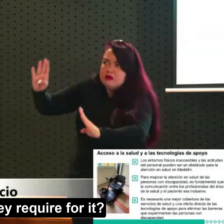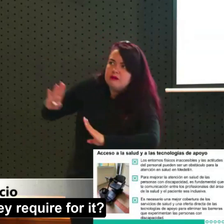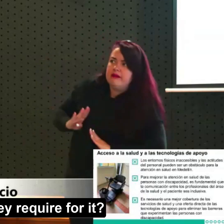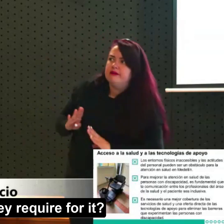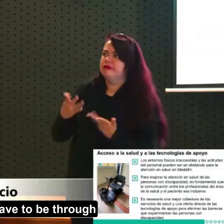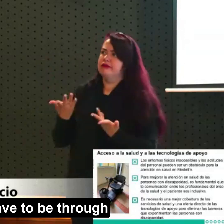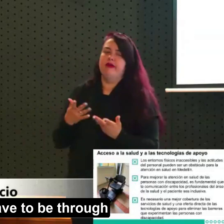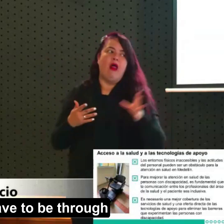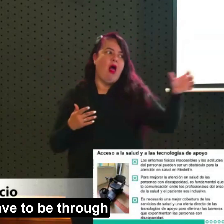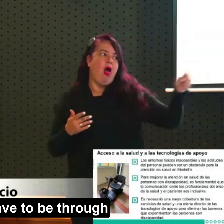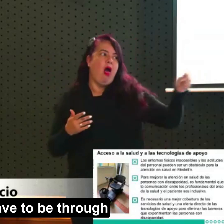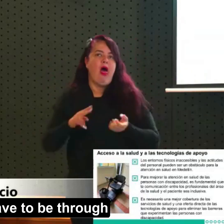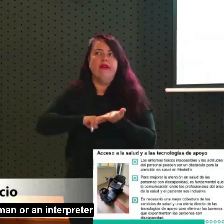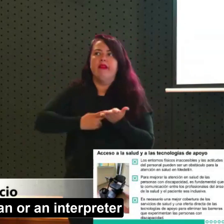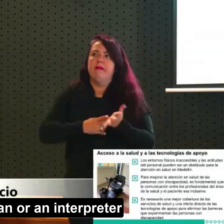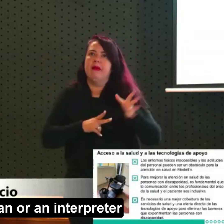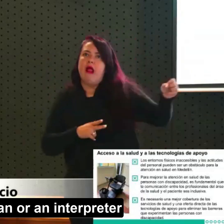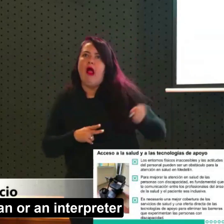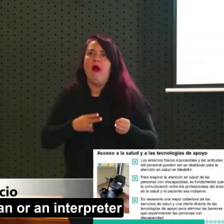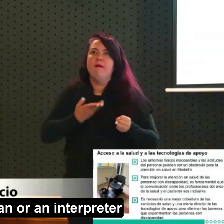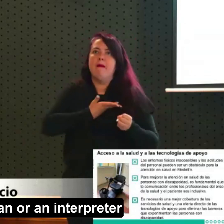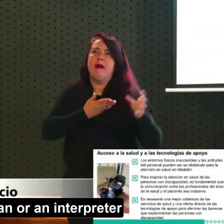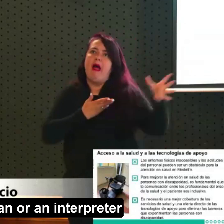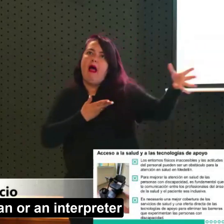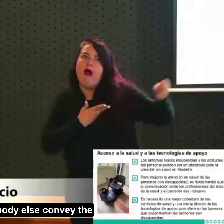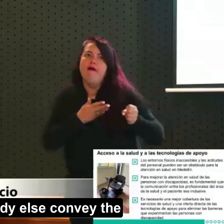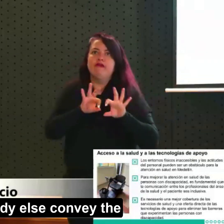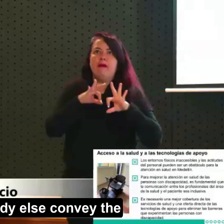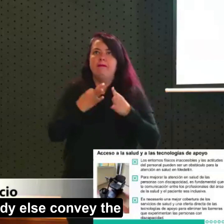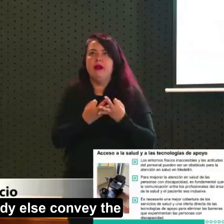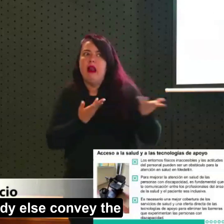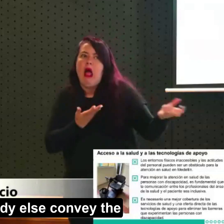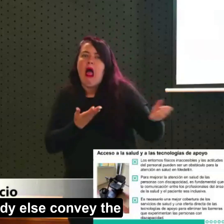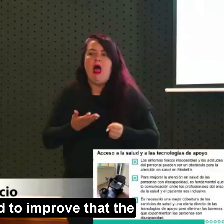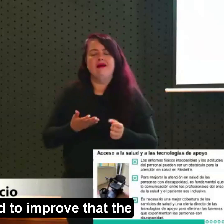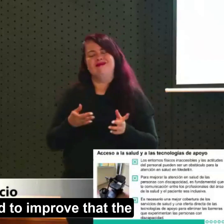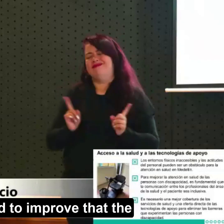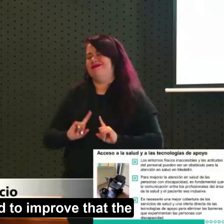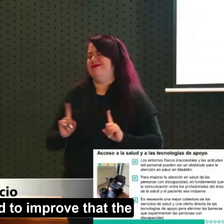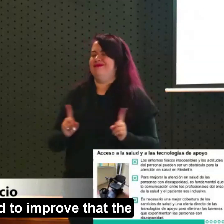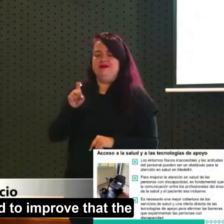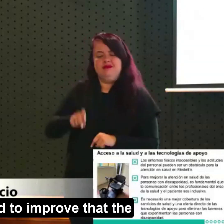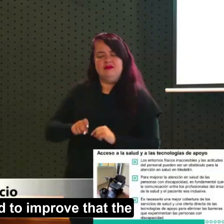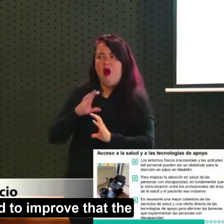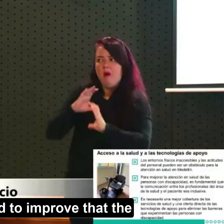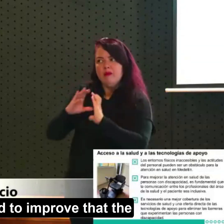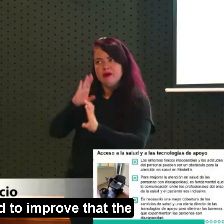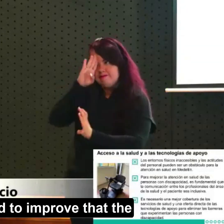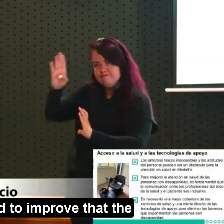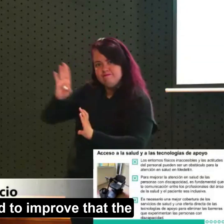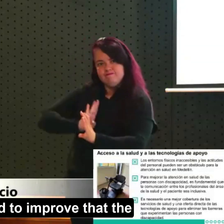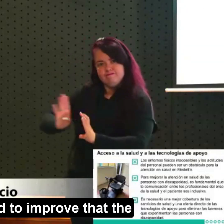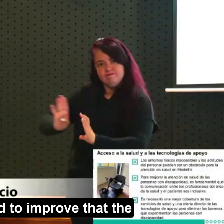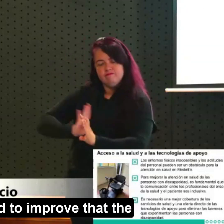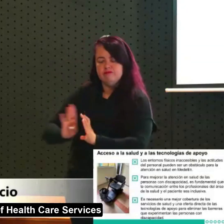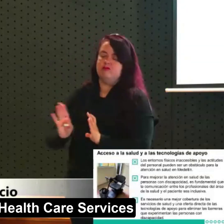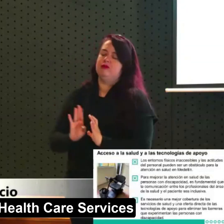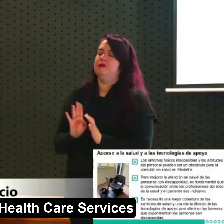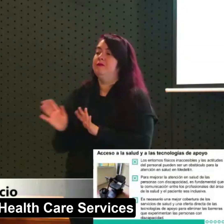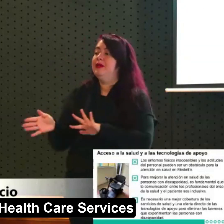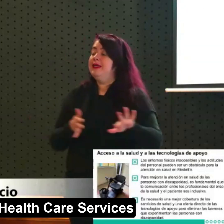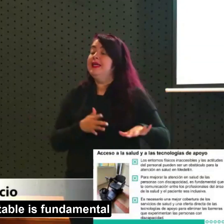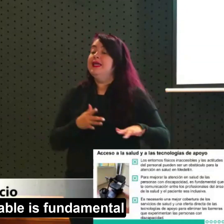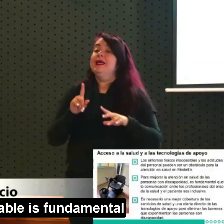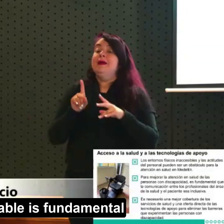require, for it not to have to be through a middleman or an interpreter or somebody else convey the message. And to improve the